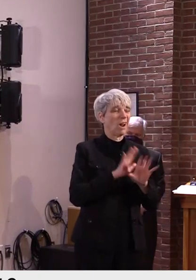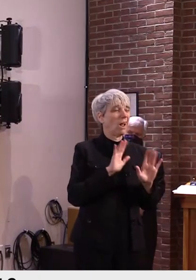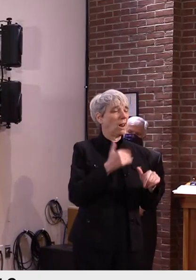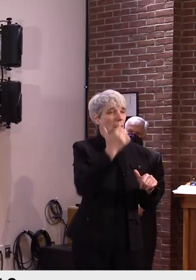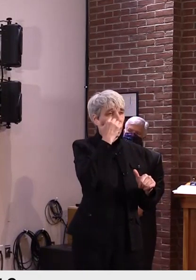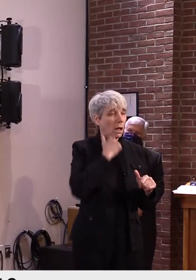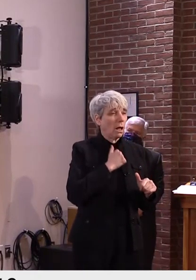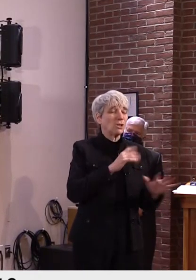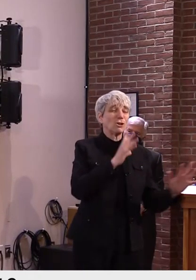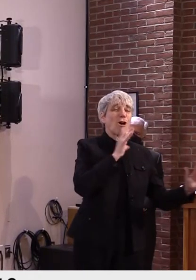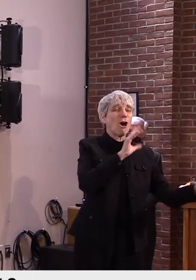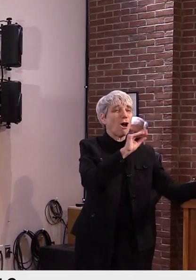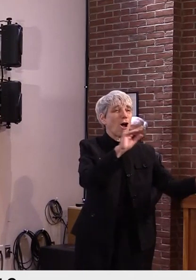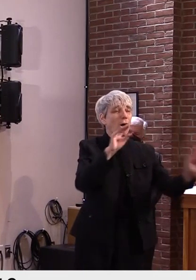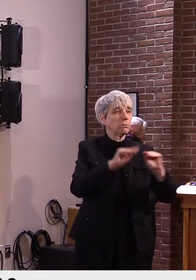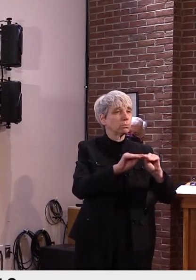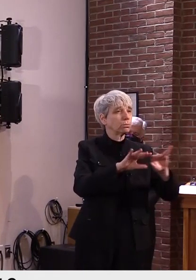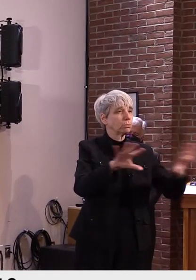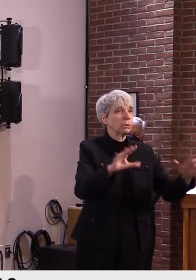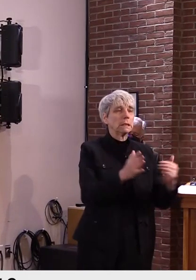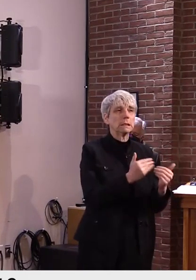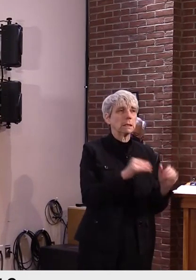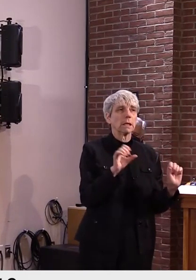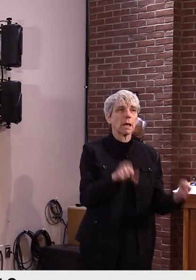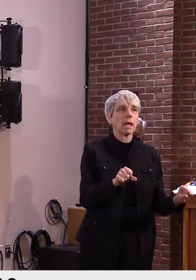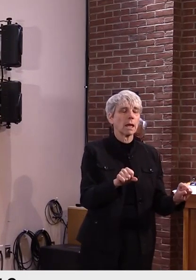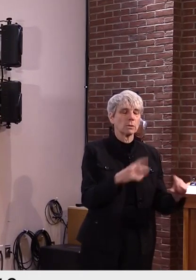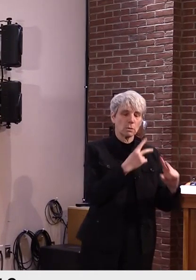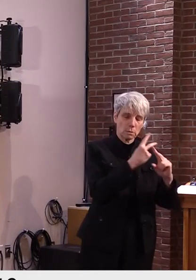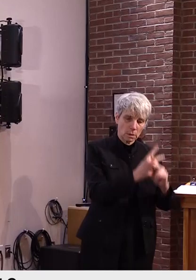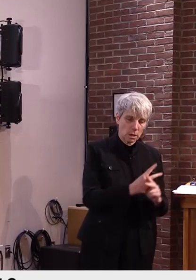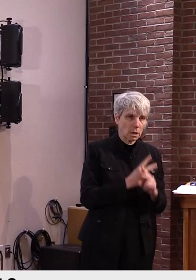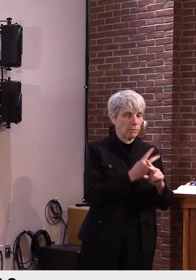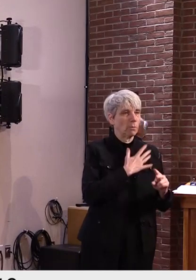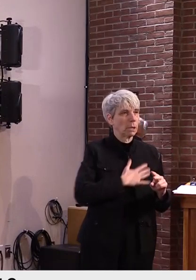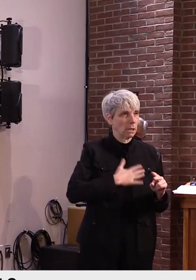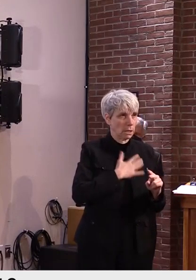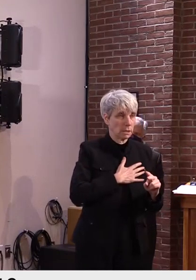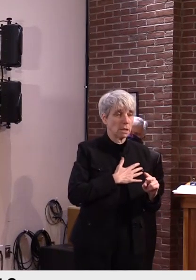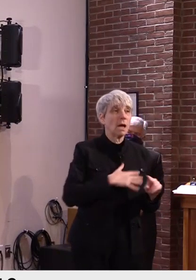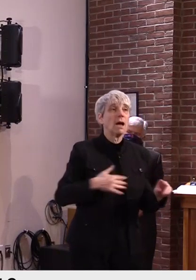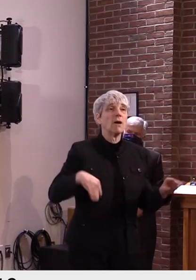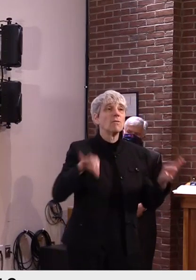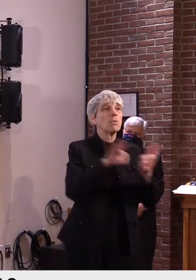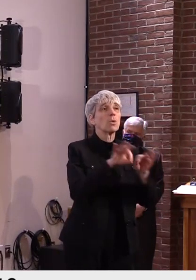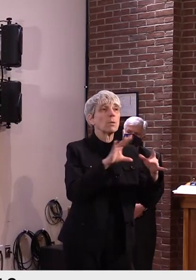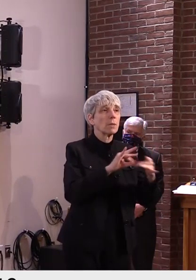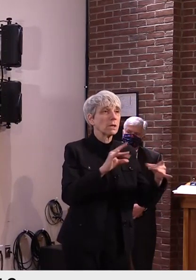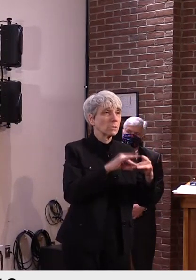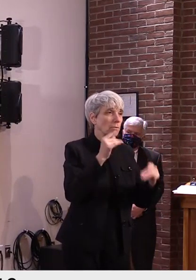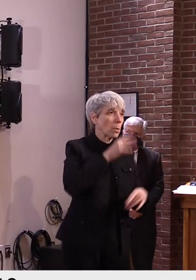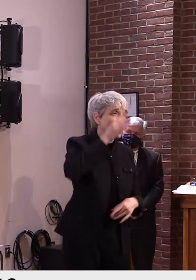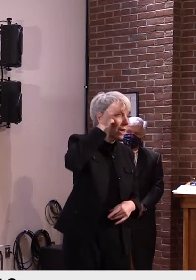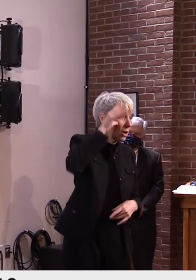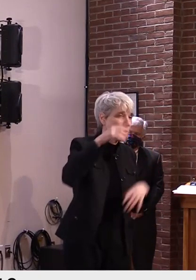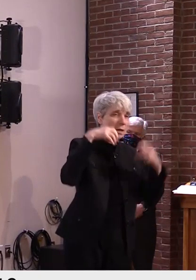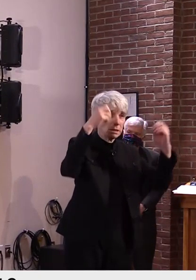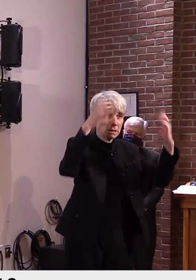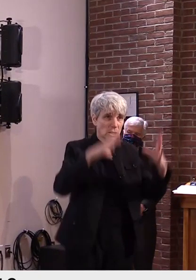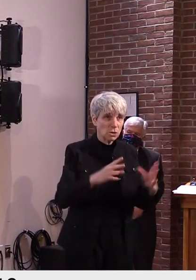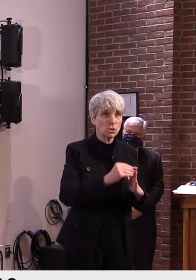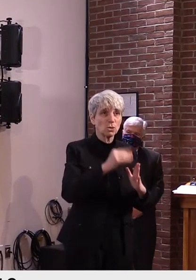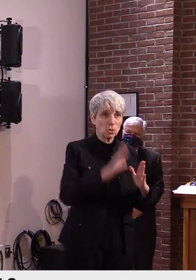to parents, caregivers, and school personnel. Any cases of the virus in your school is not a failure on